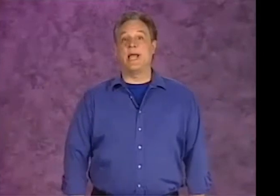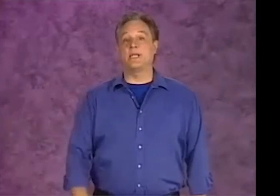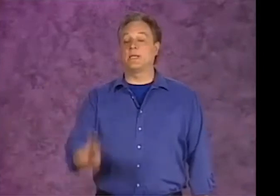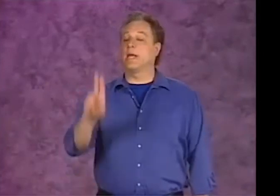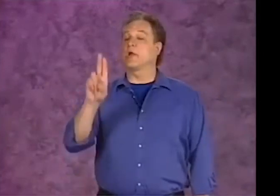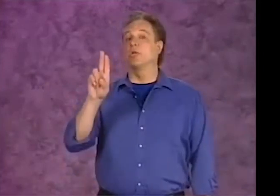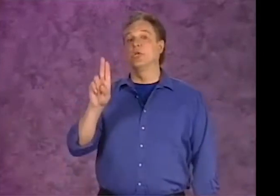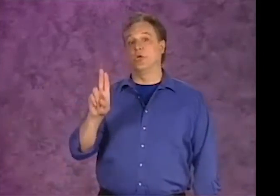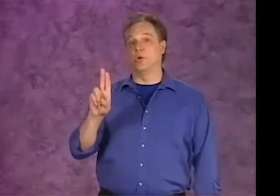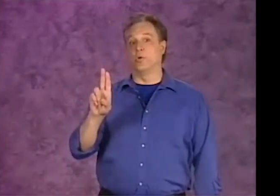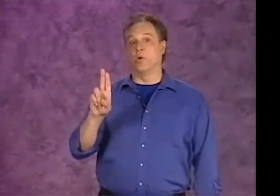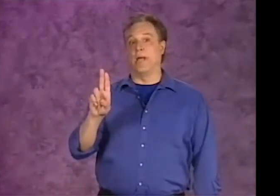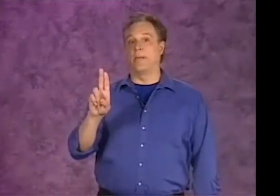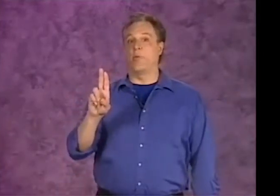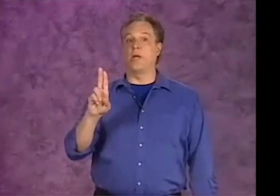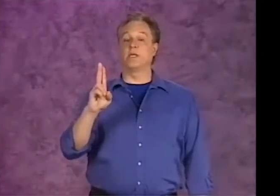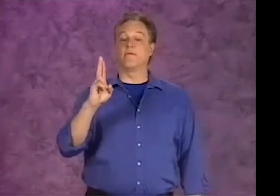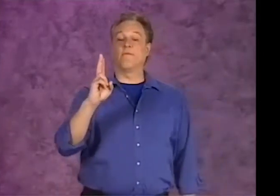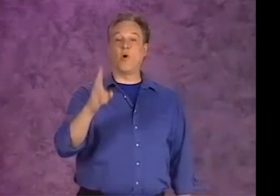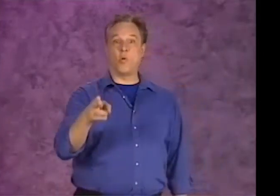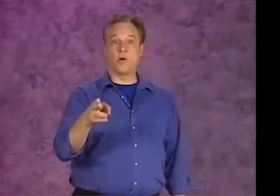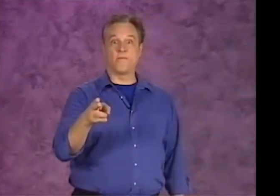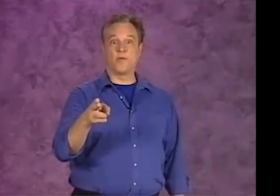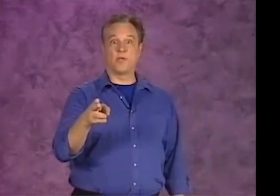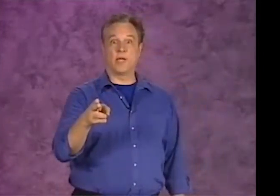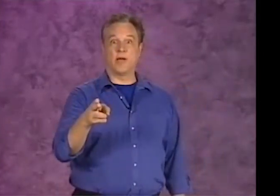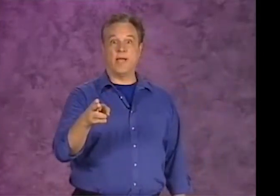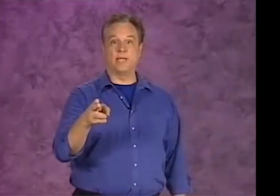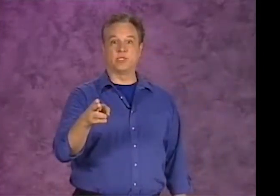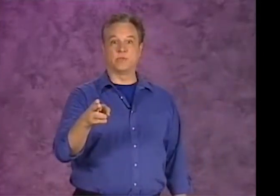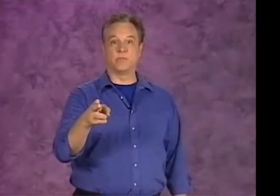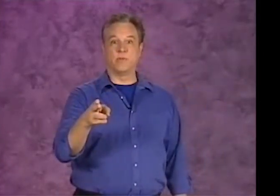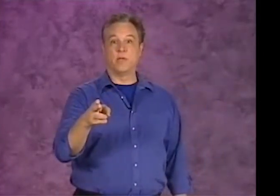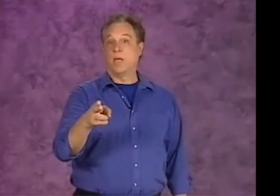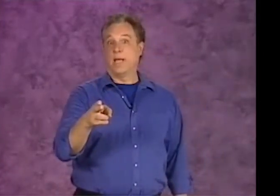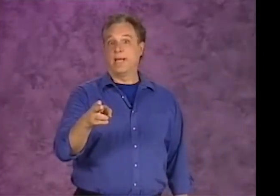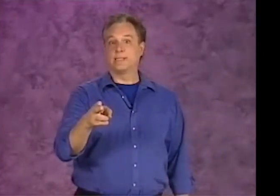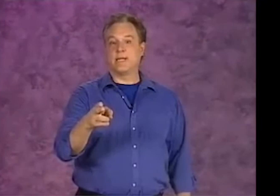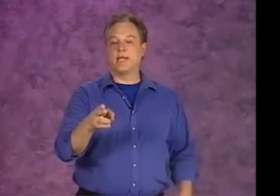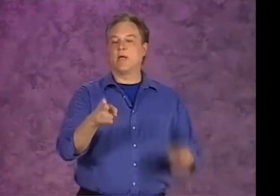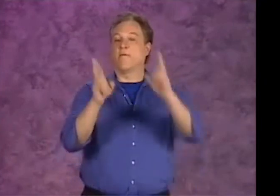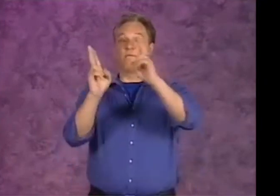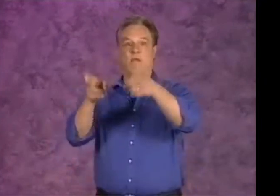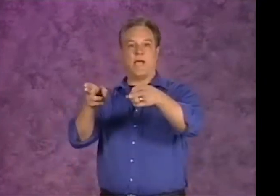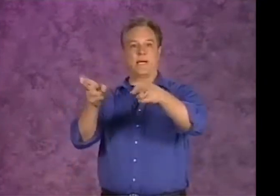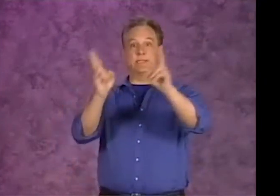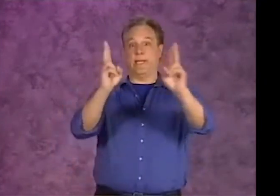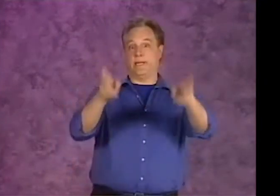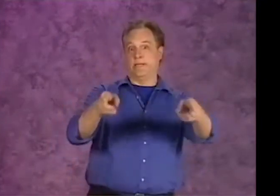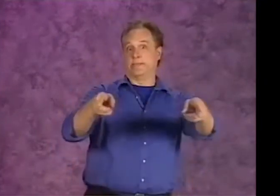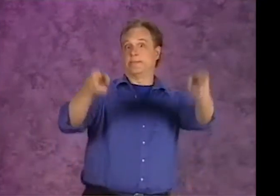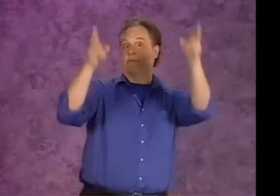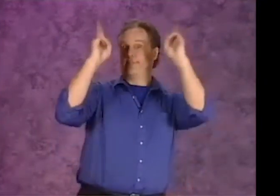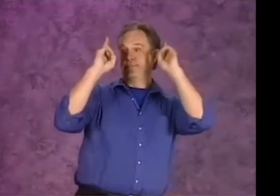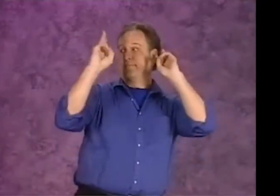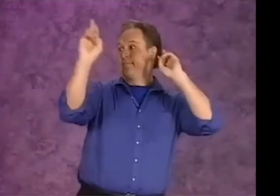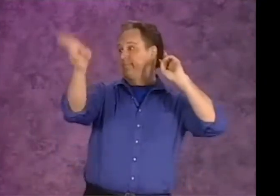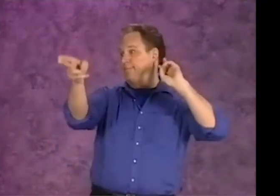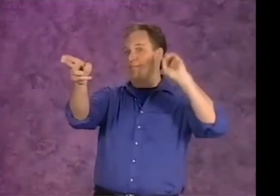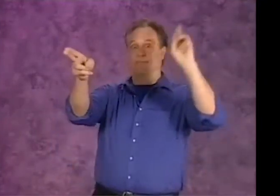Take the letter U and point it forward for the letter H. It's like flight attendants.